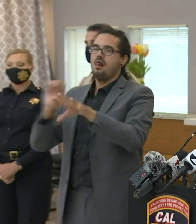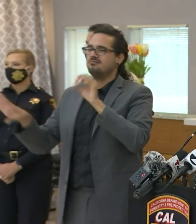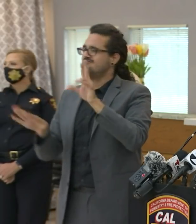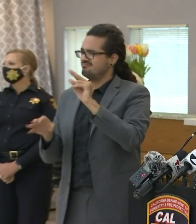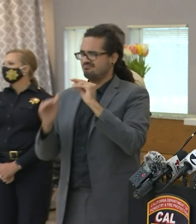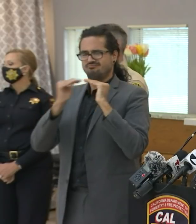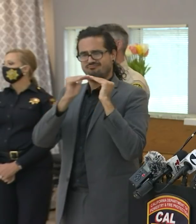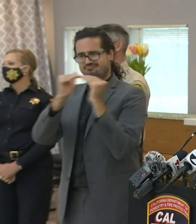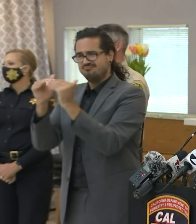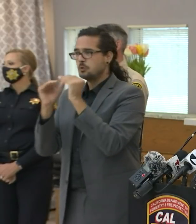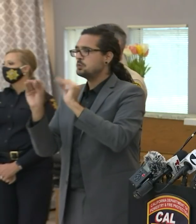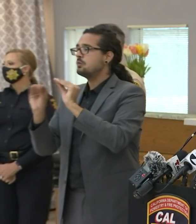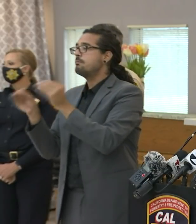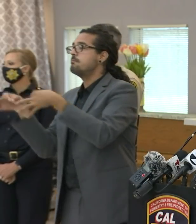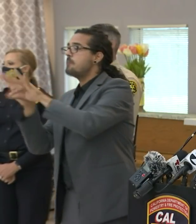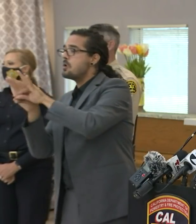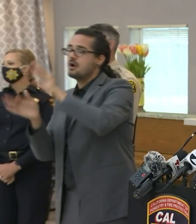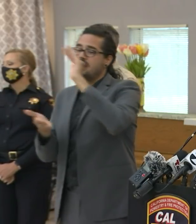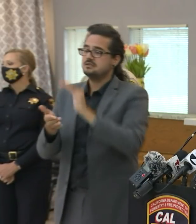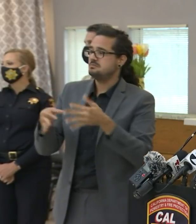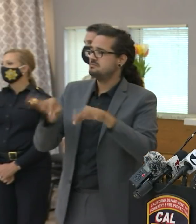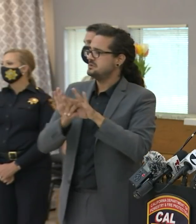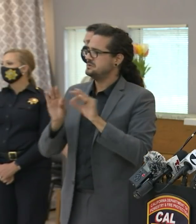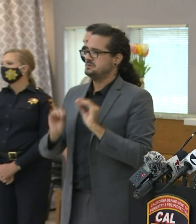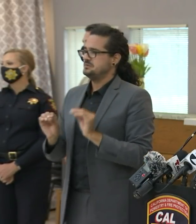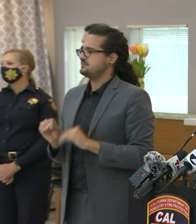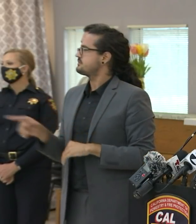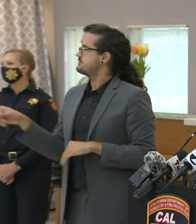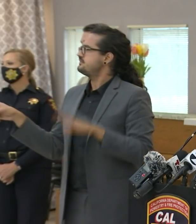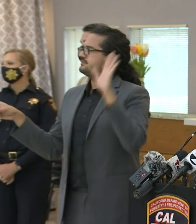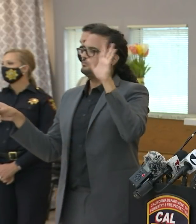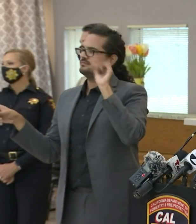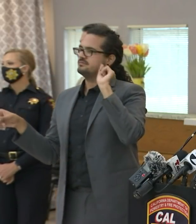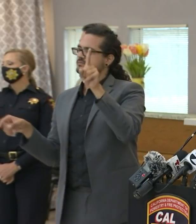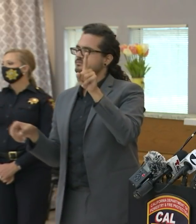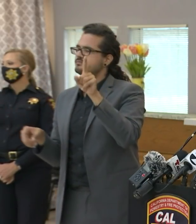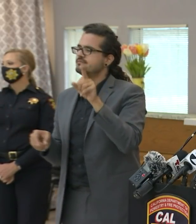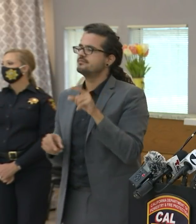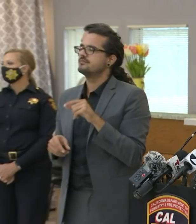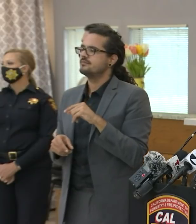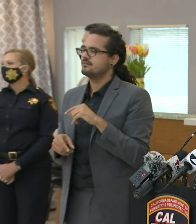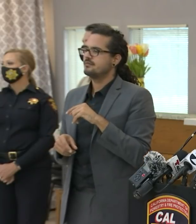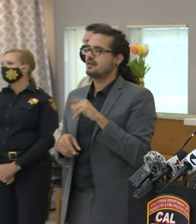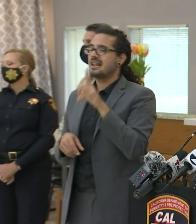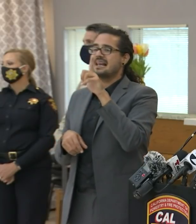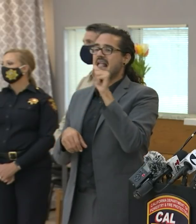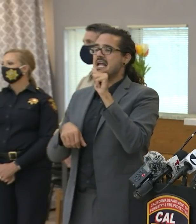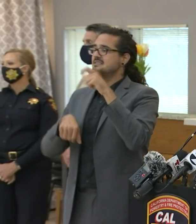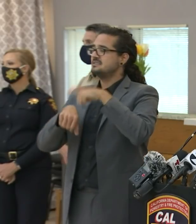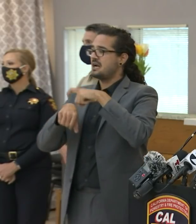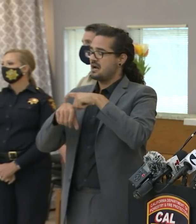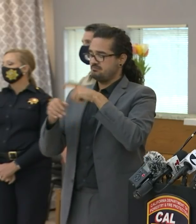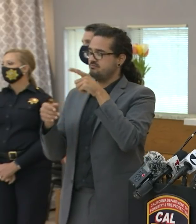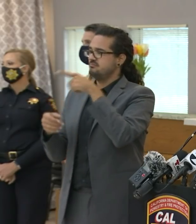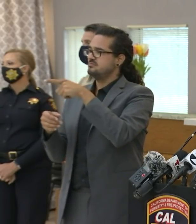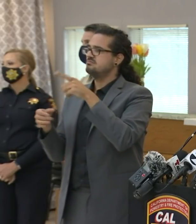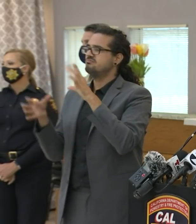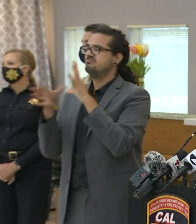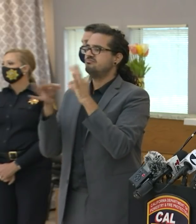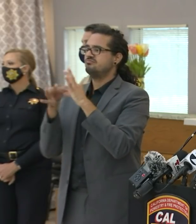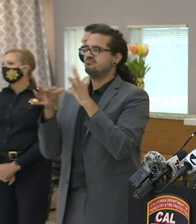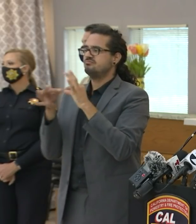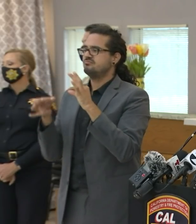Can you comment on a report in the LA Times that contends that Boulder, with respect to Boulder